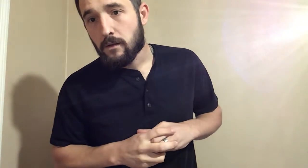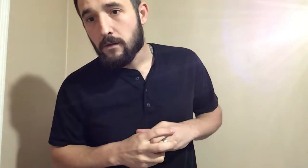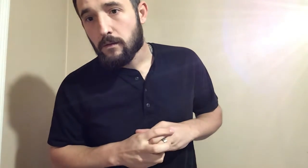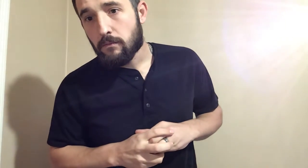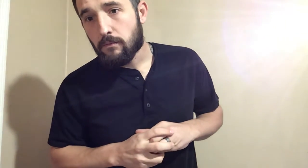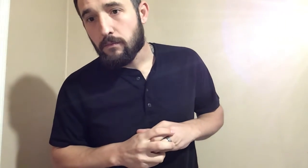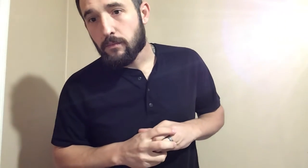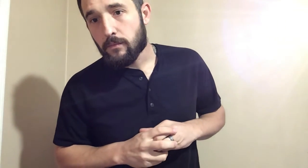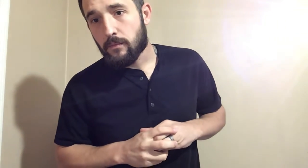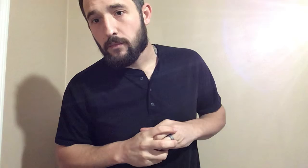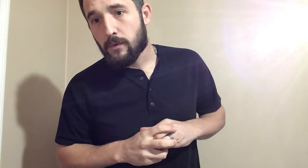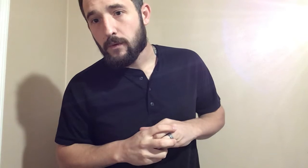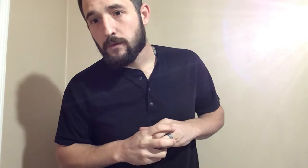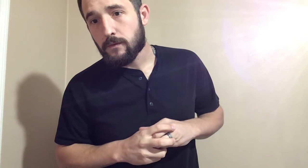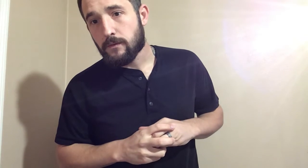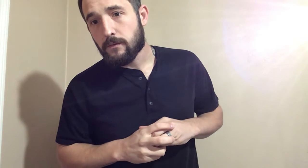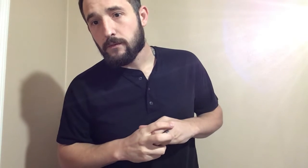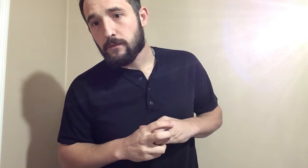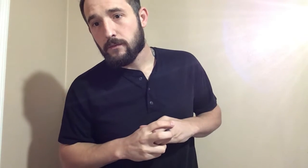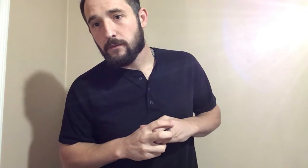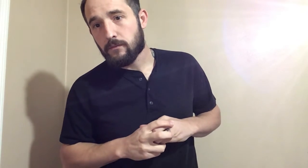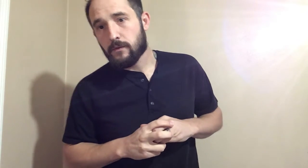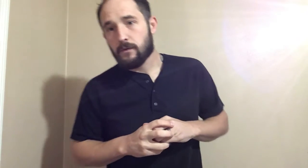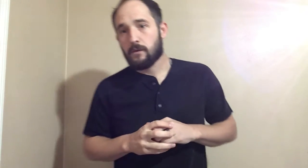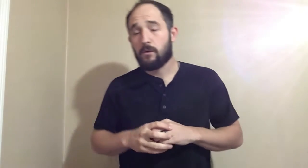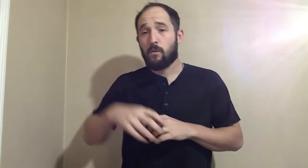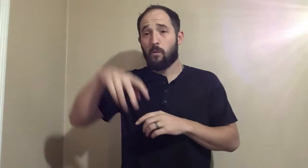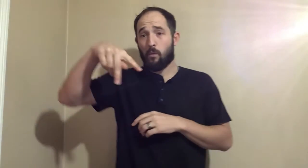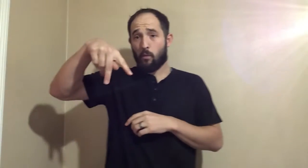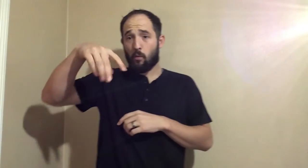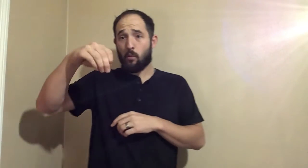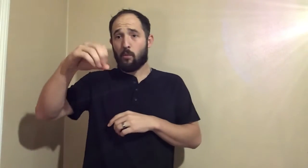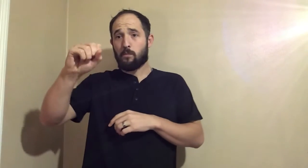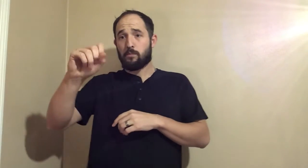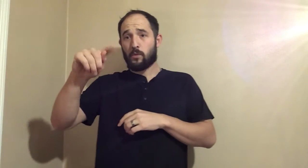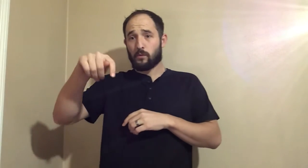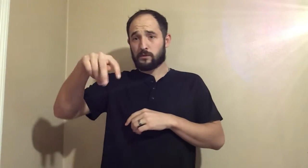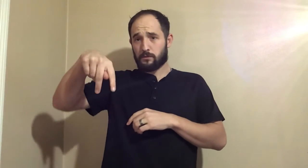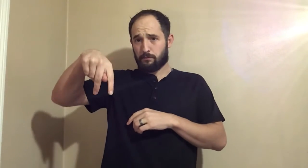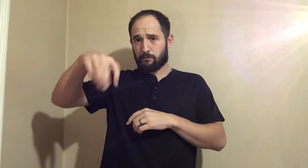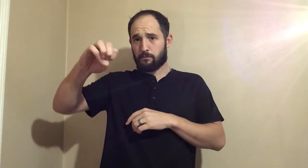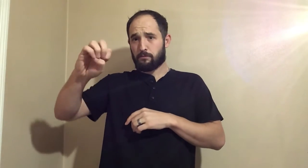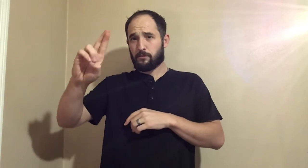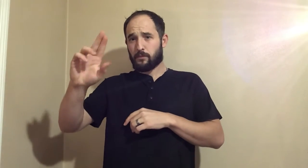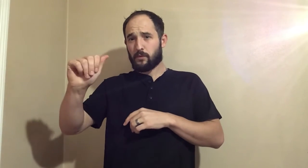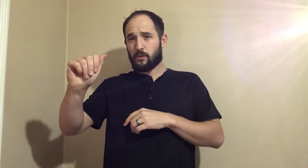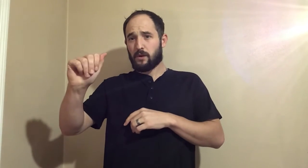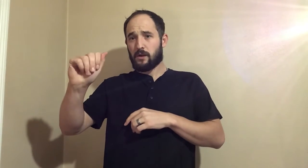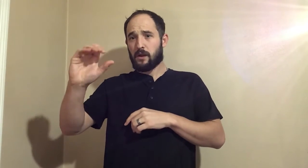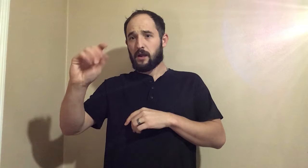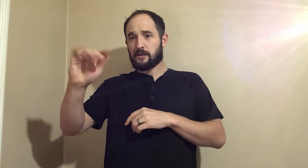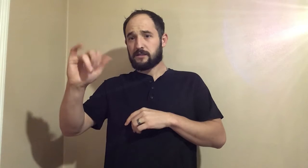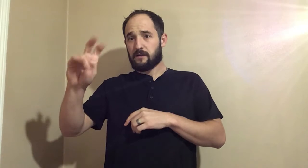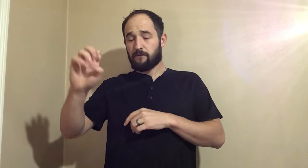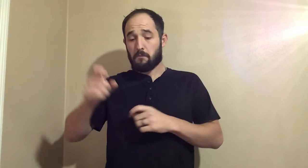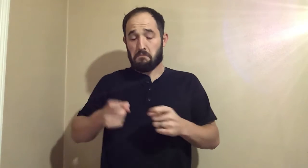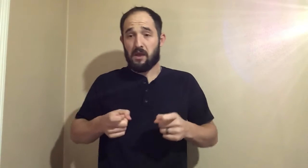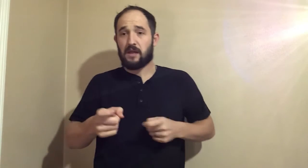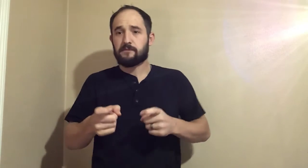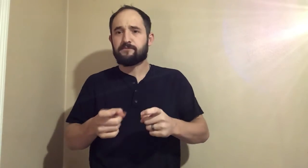includes different types of pain and different routes of delivery systems because this depends totally on